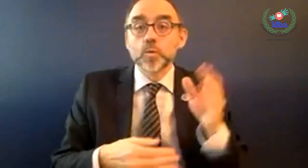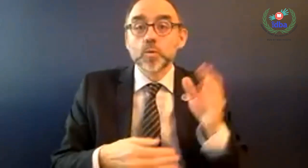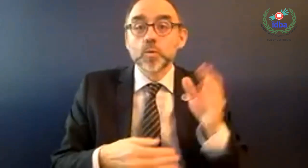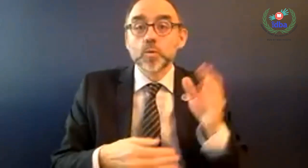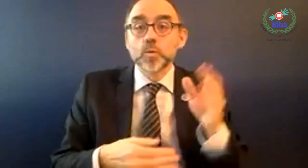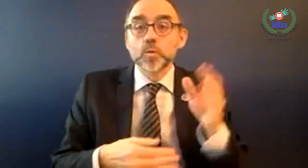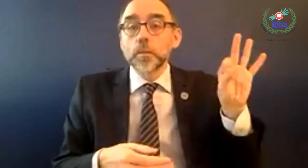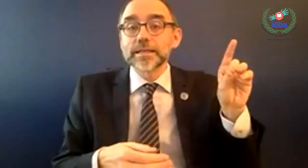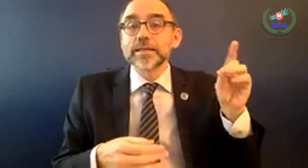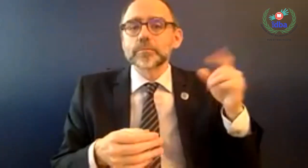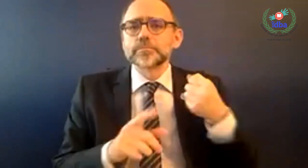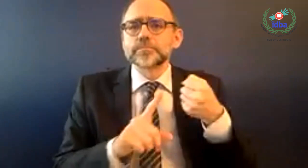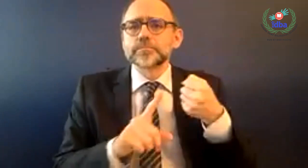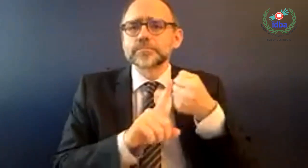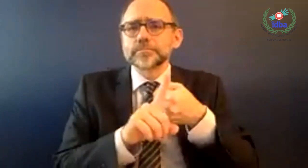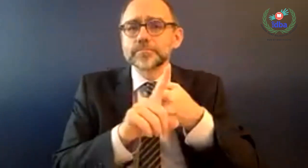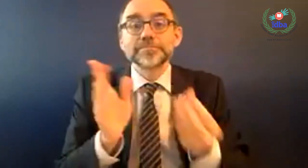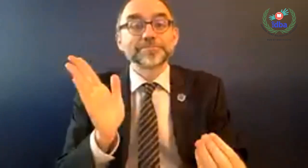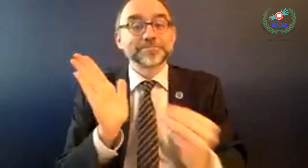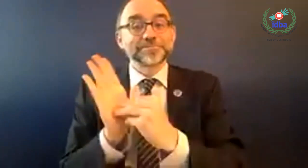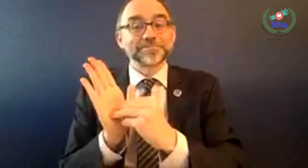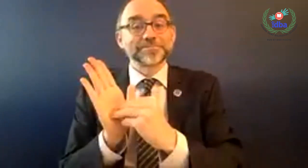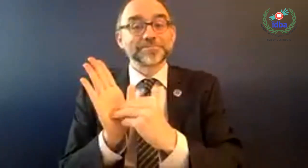Even the United Nations talk about